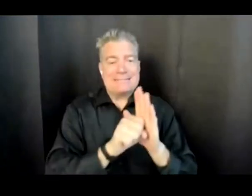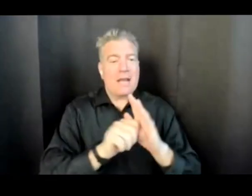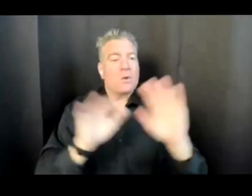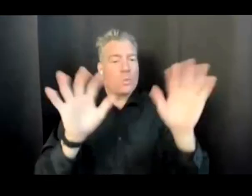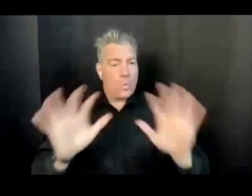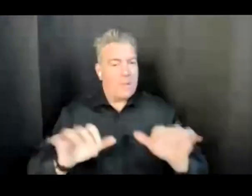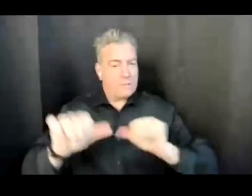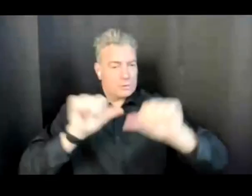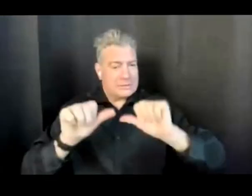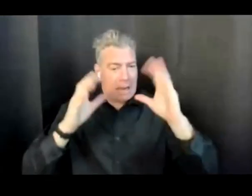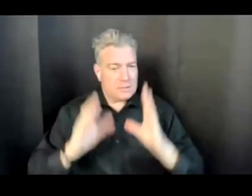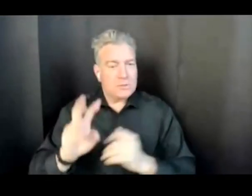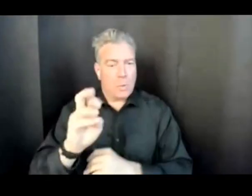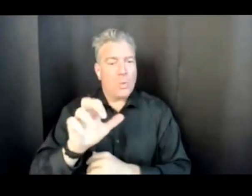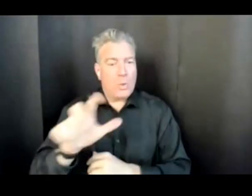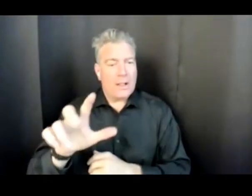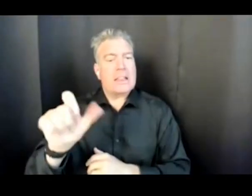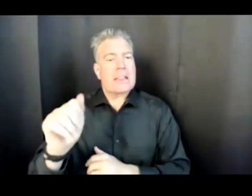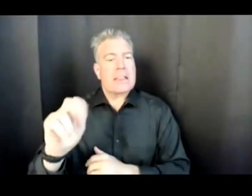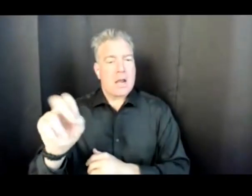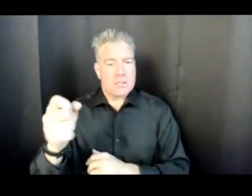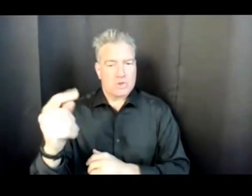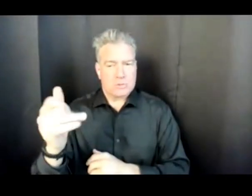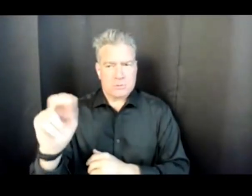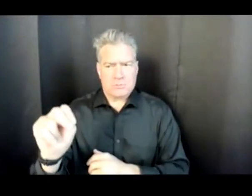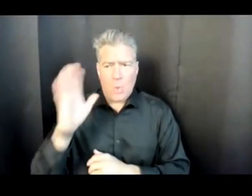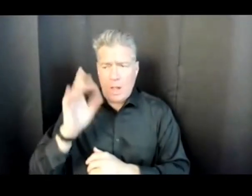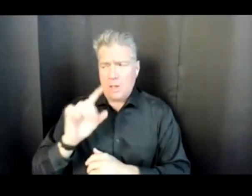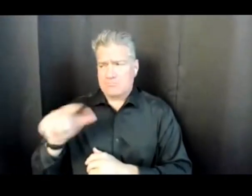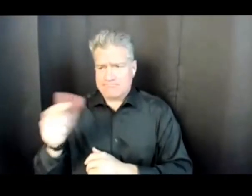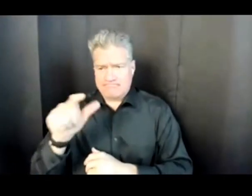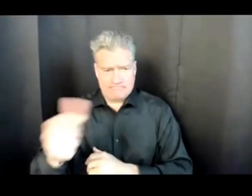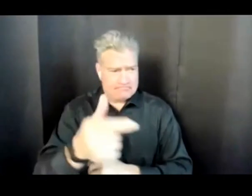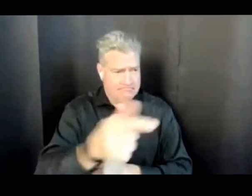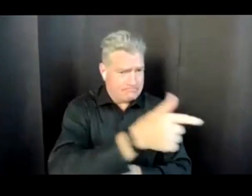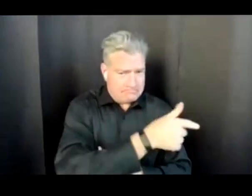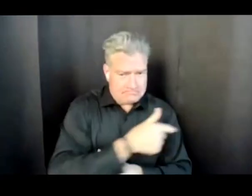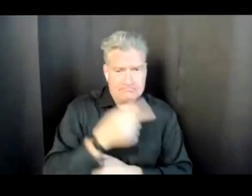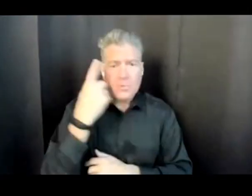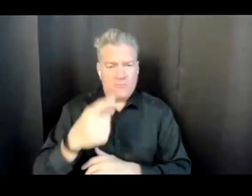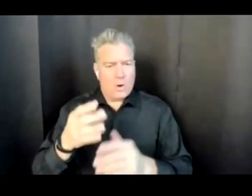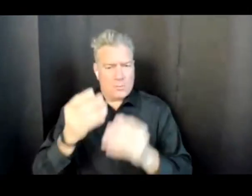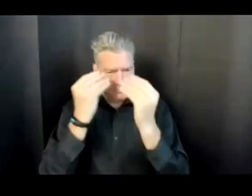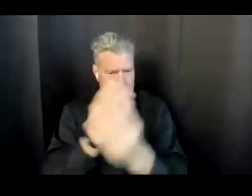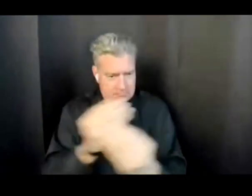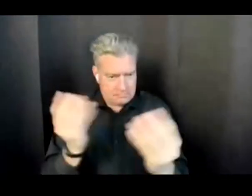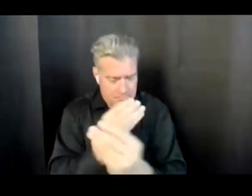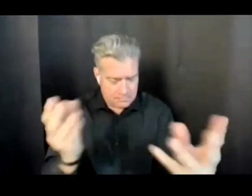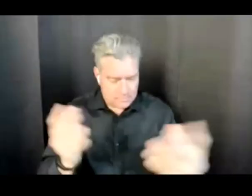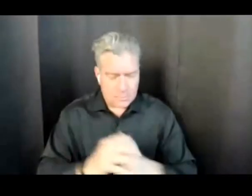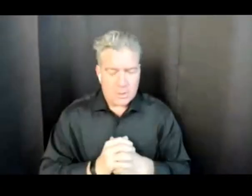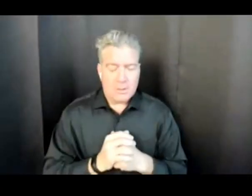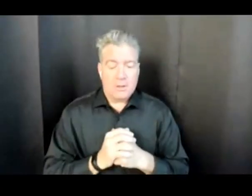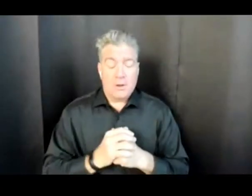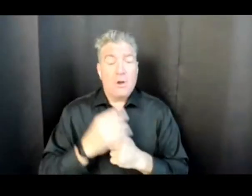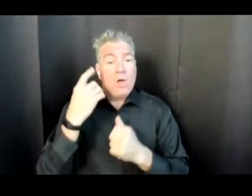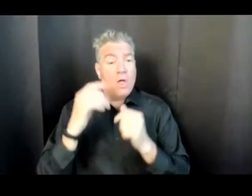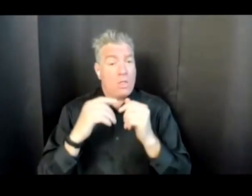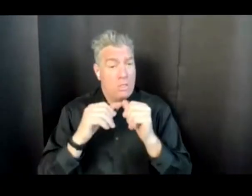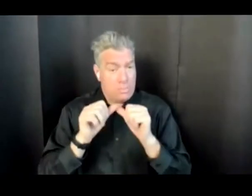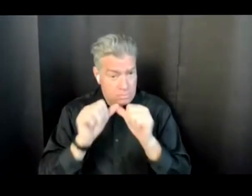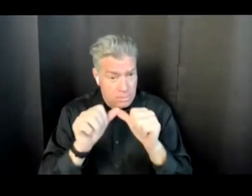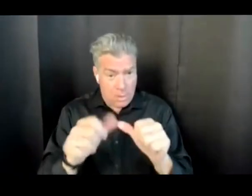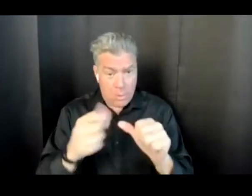of which you'll hear from as they provide updates to their respective agencies. Through continuous updates and briefings, we've stayed in